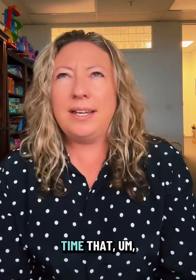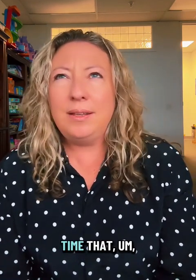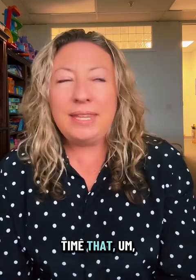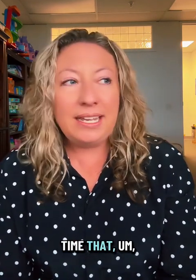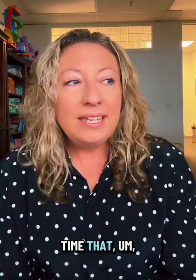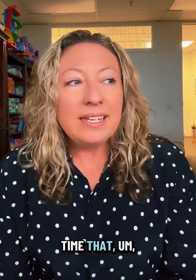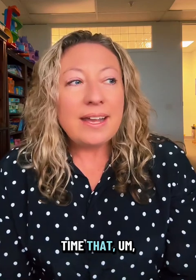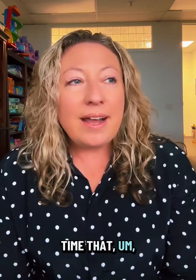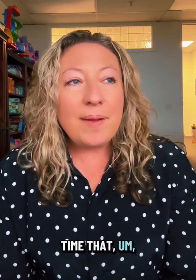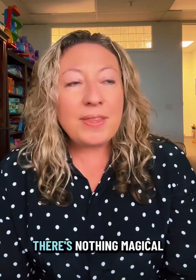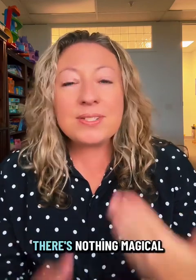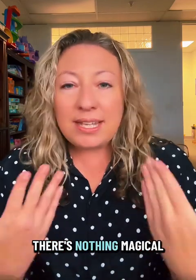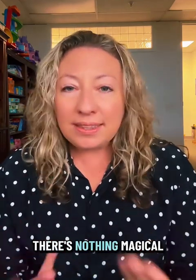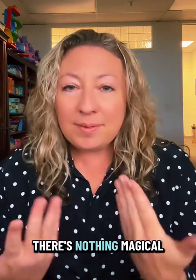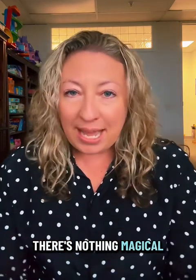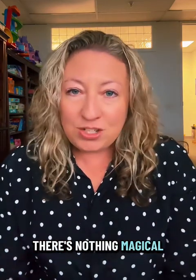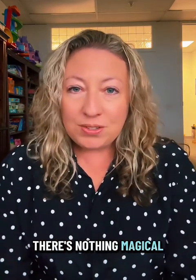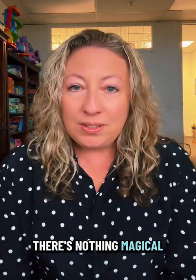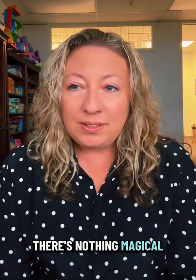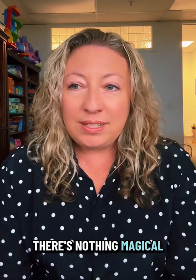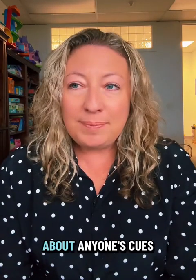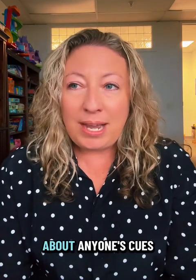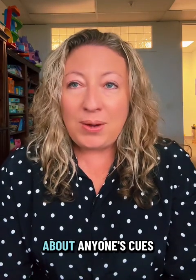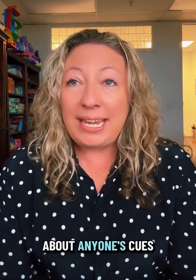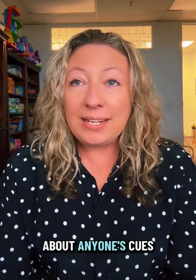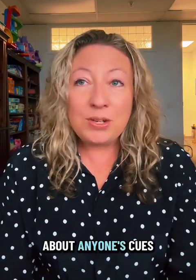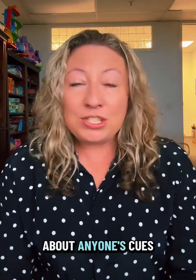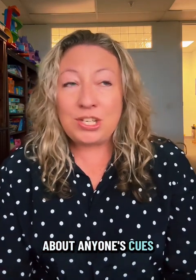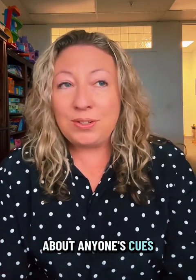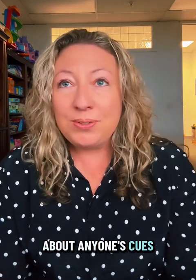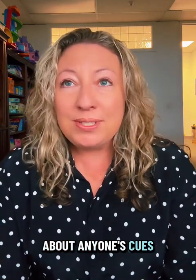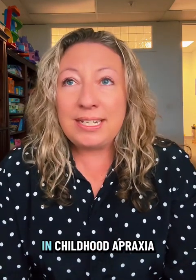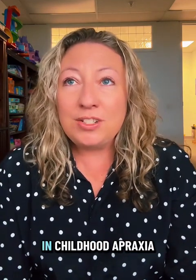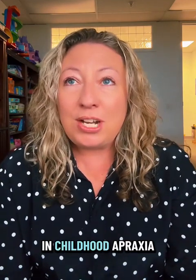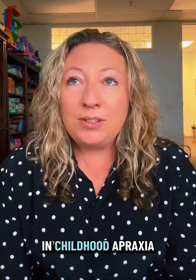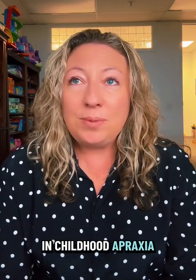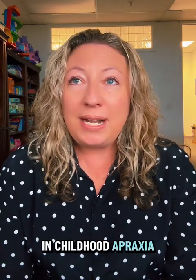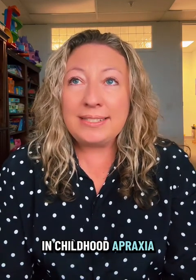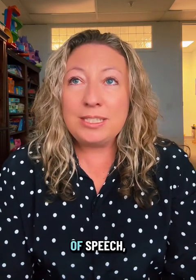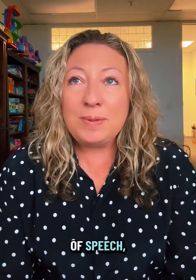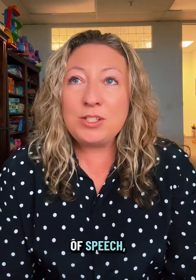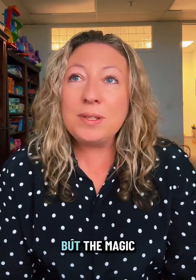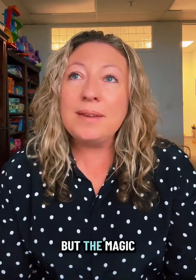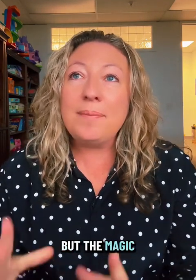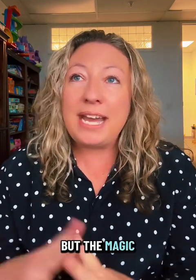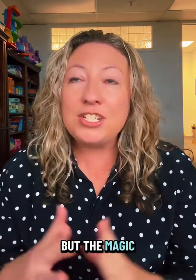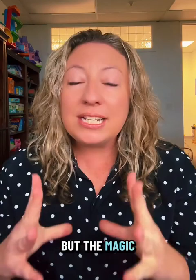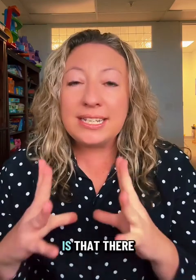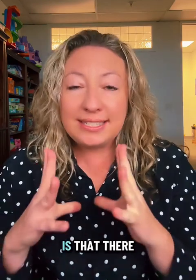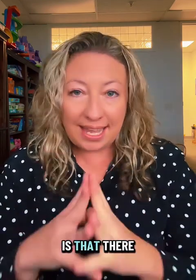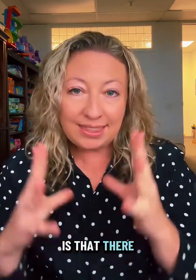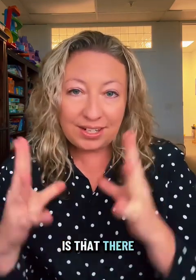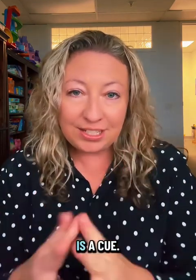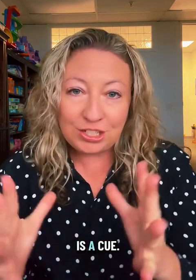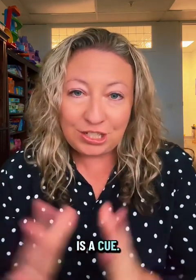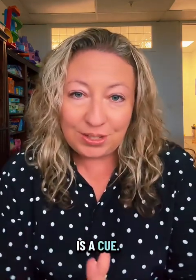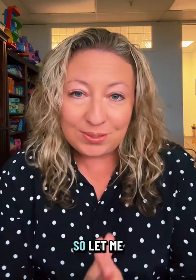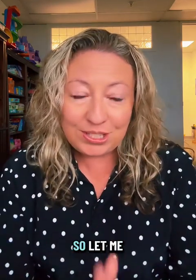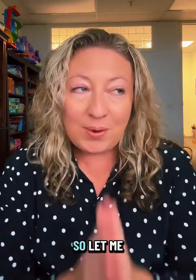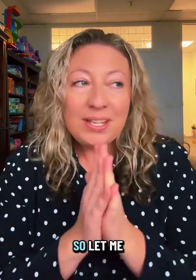that there's nothing magical about anyone's cues in childhood apraxia speech, but the magic is that there is a cue. So let